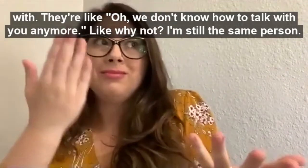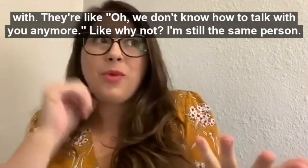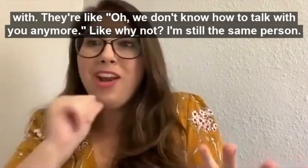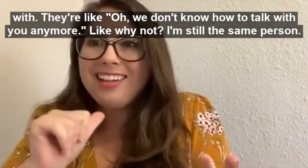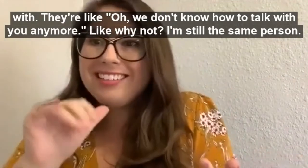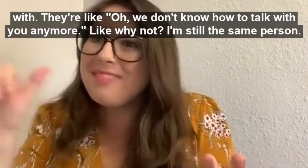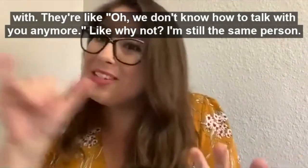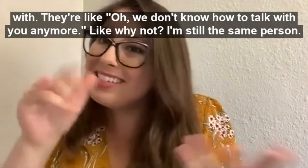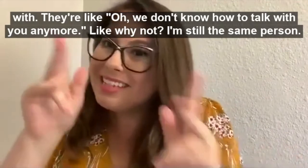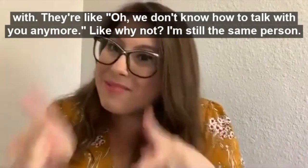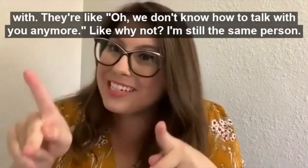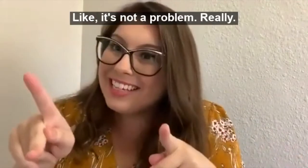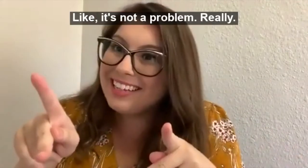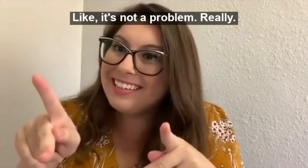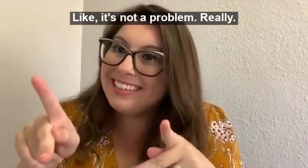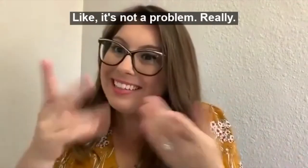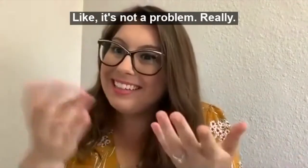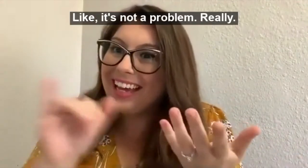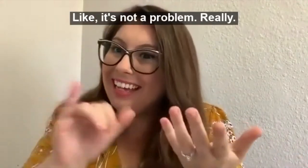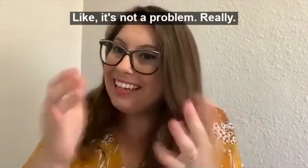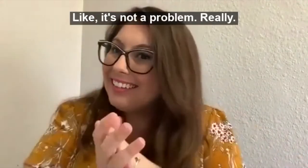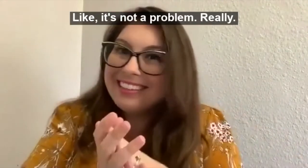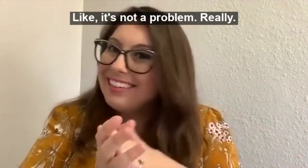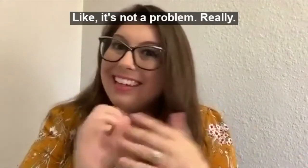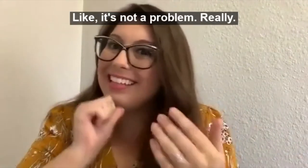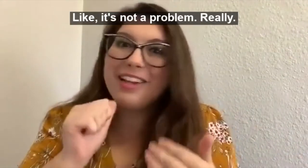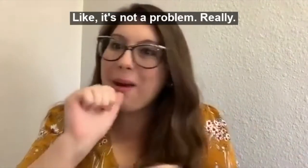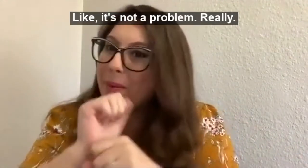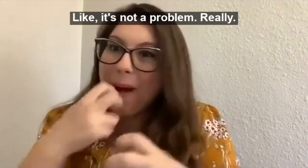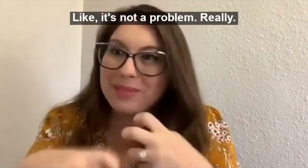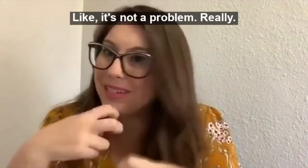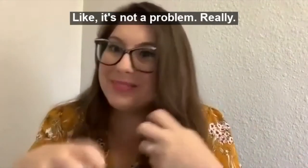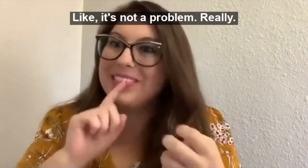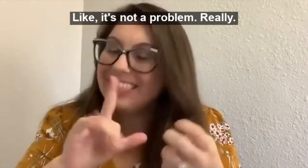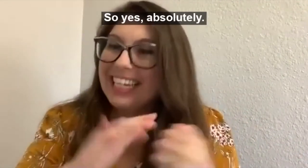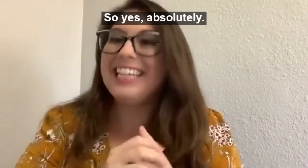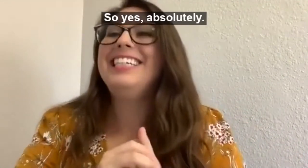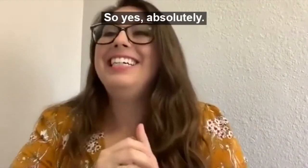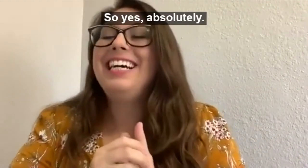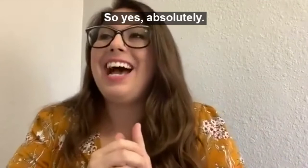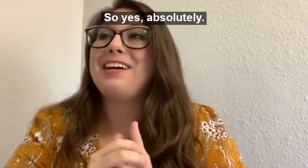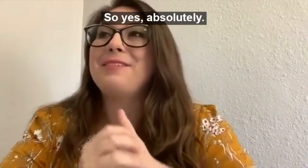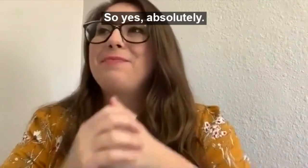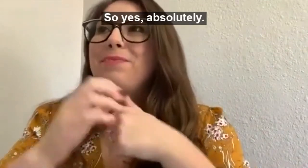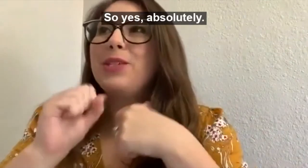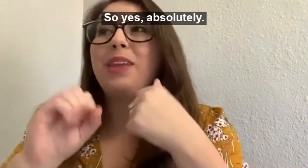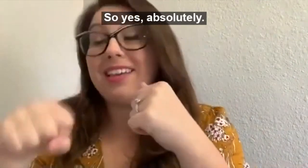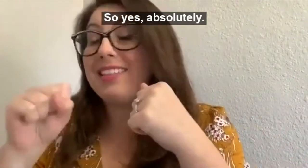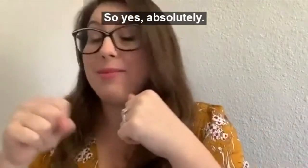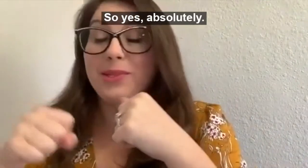why not? I'm still the same person. Like, it's not a problem, really. So yes, absolutely.